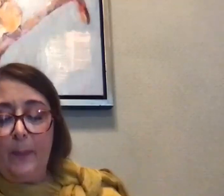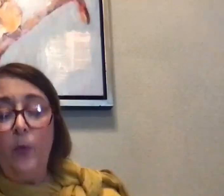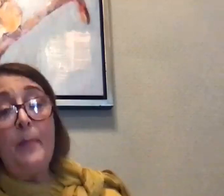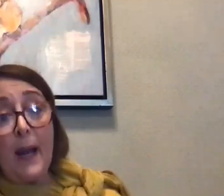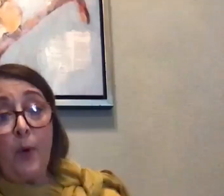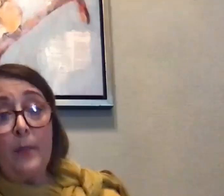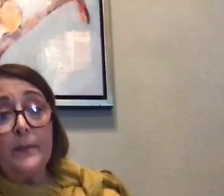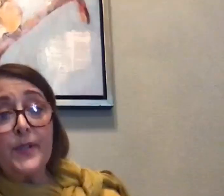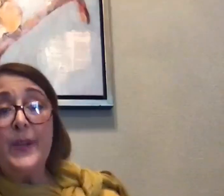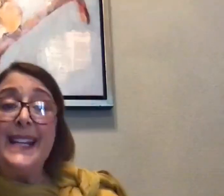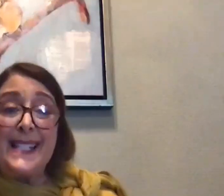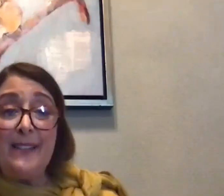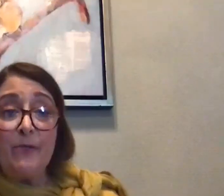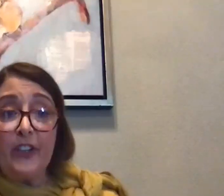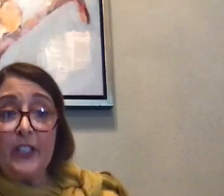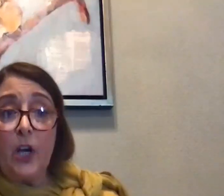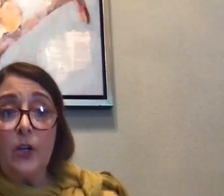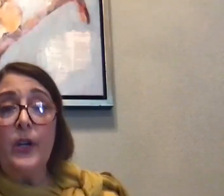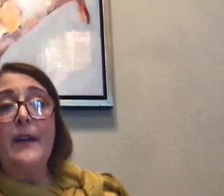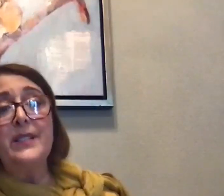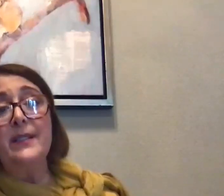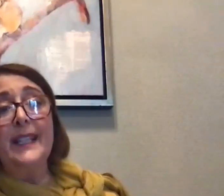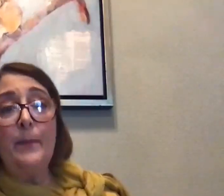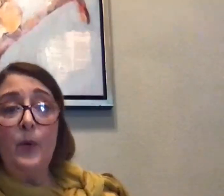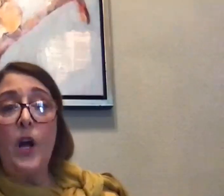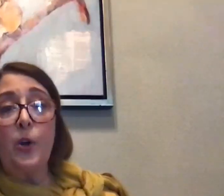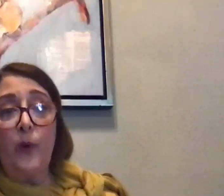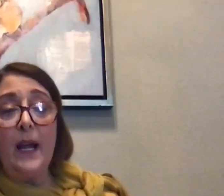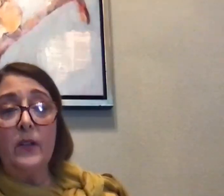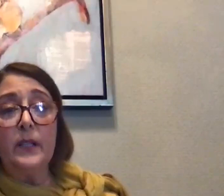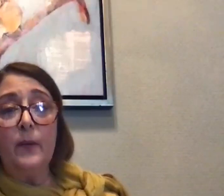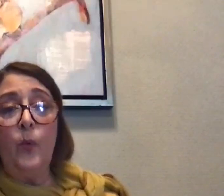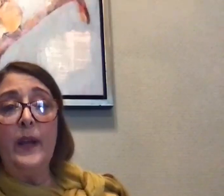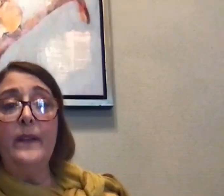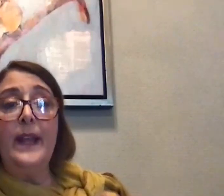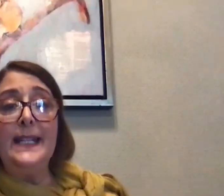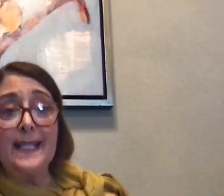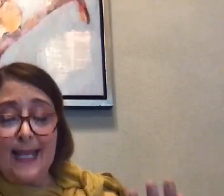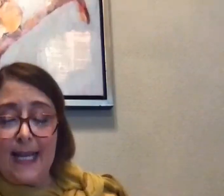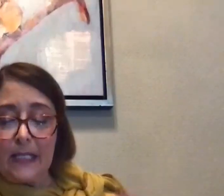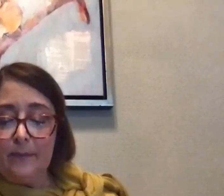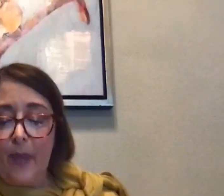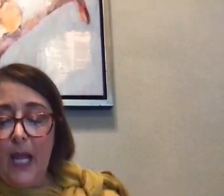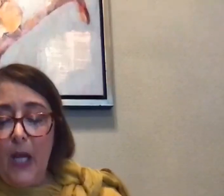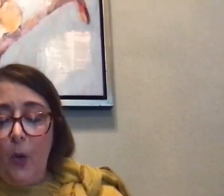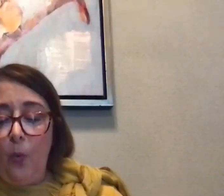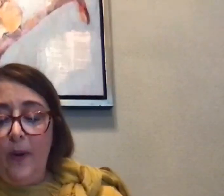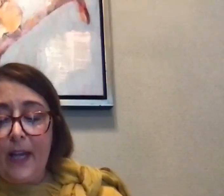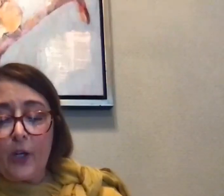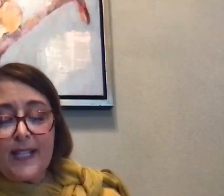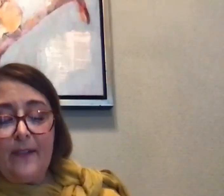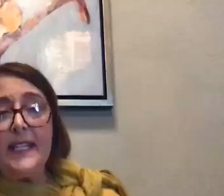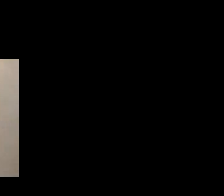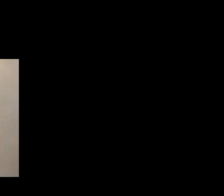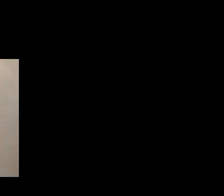for people with back problems who can't sit for very long or have to get up and walk around when they need to stand. We've had